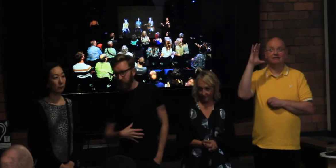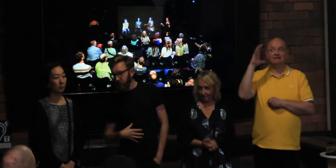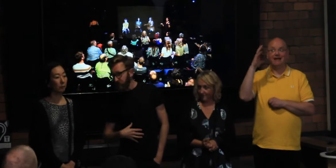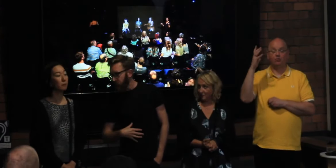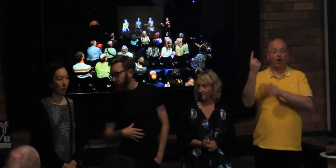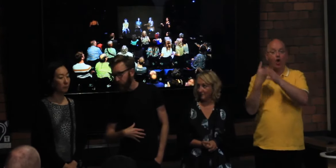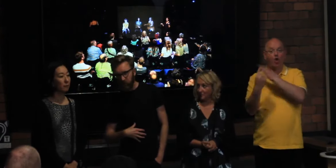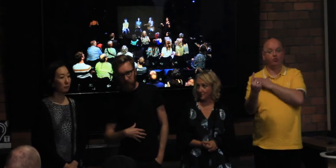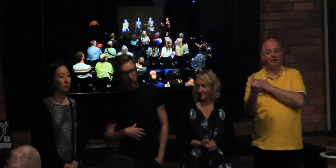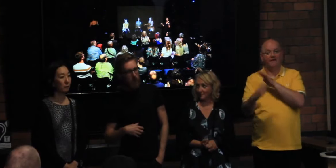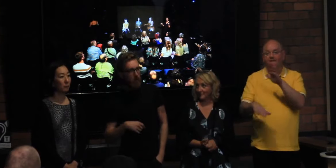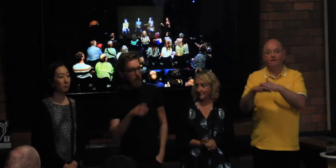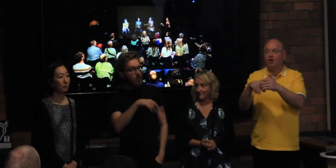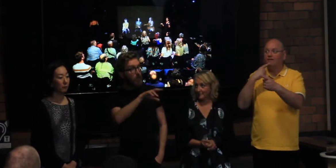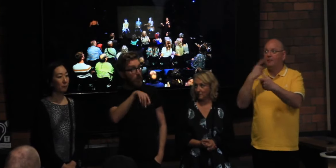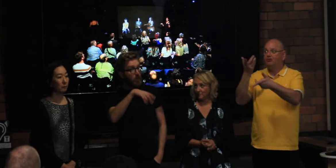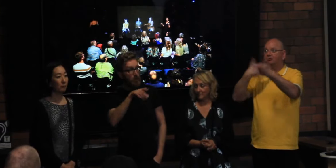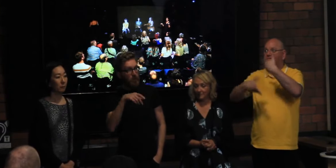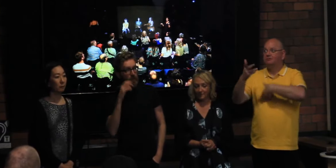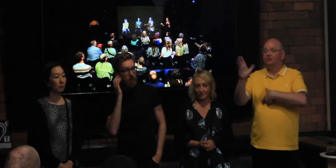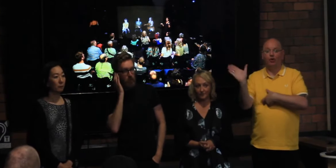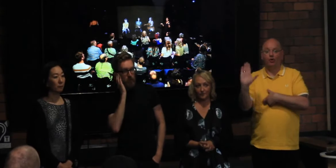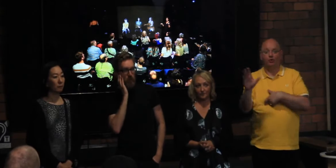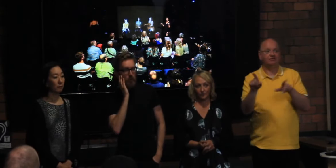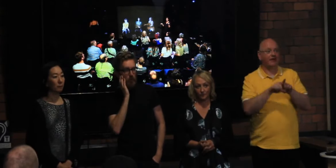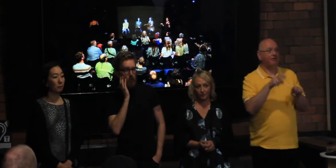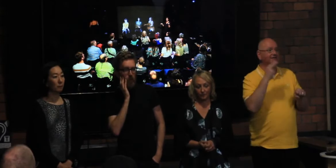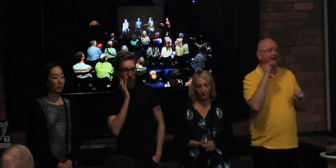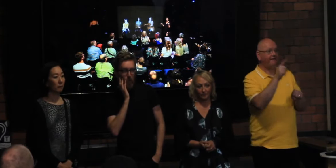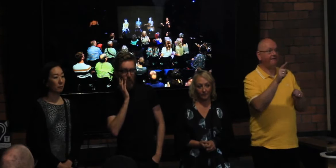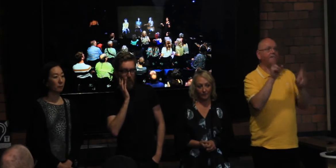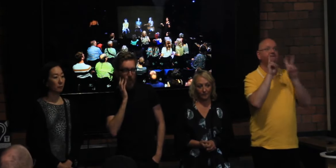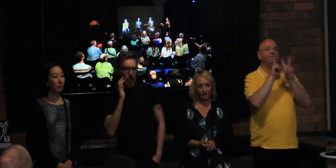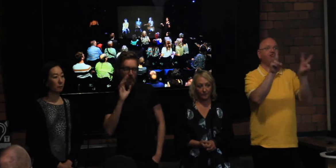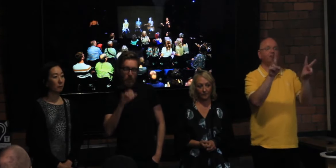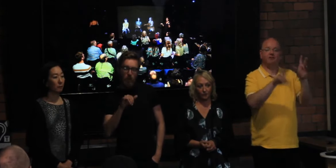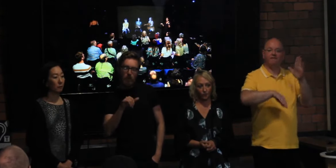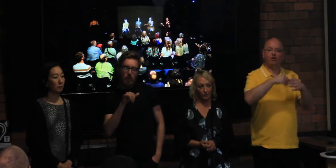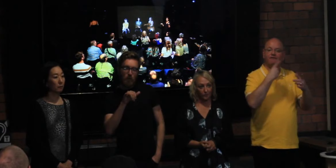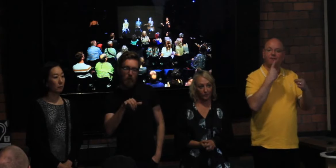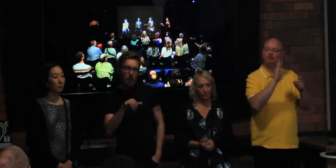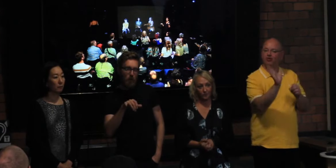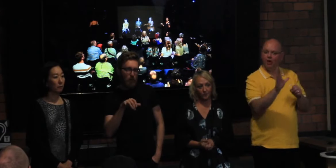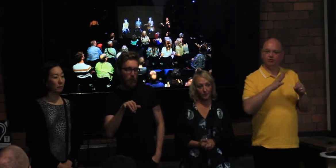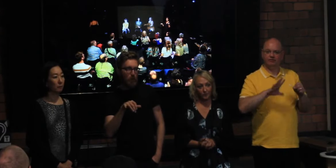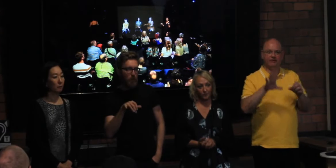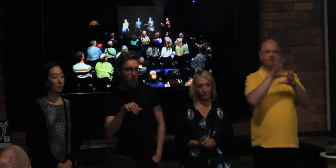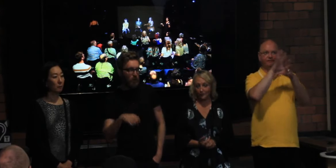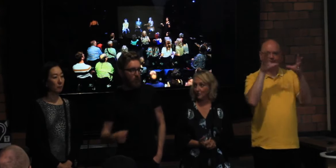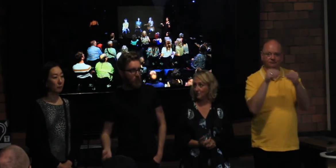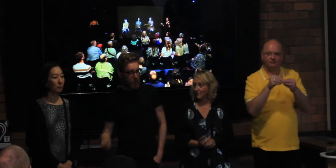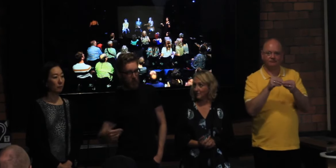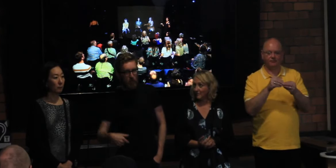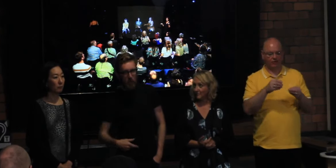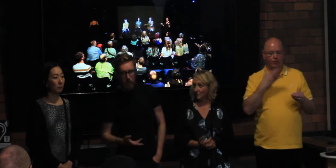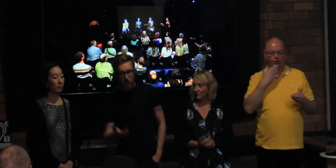the vibration is not telling you everything. And so on around the different senses that Chisato was talking about. So we use these vibration belts, these Woojer belts,